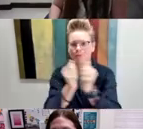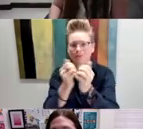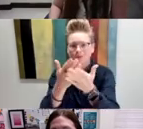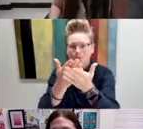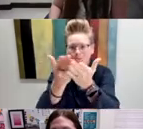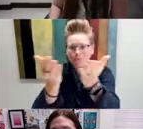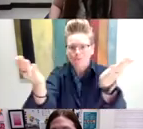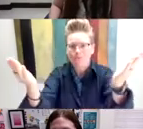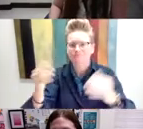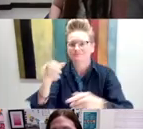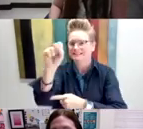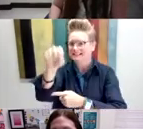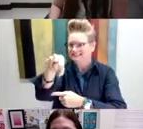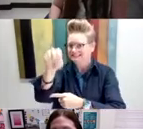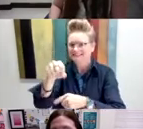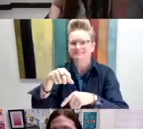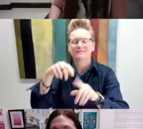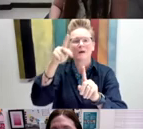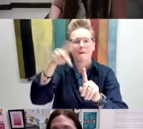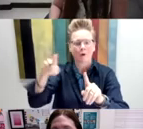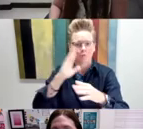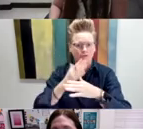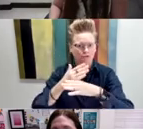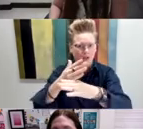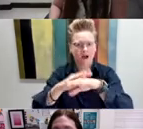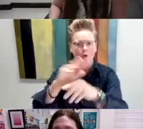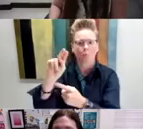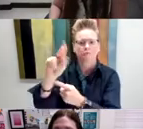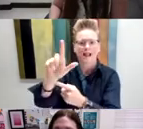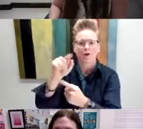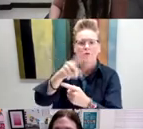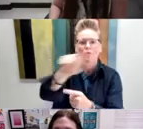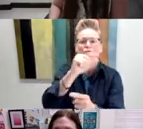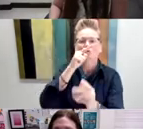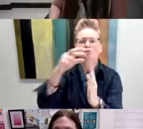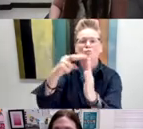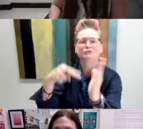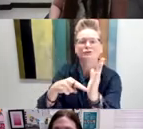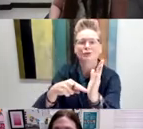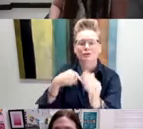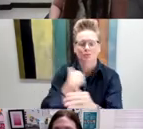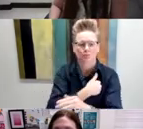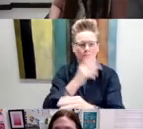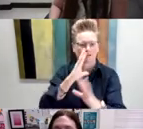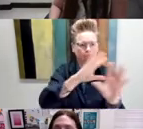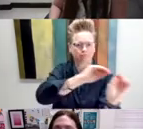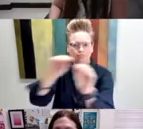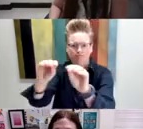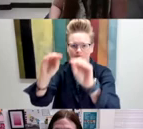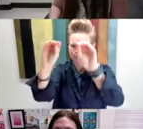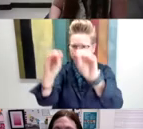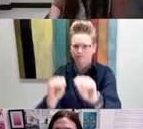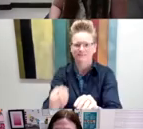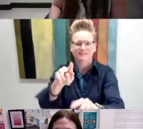the captioning, and we will share all of that with you. And yes, We will share